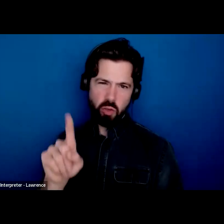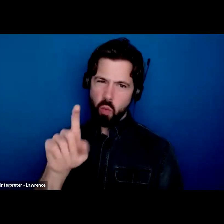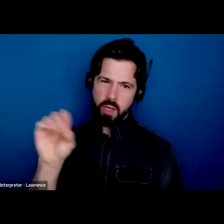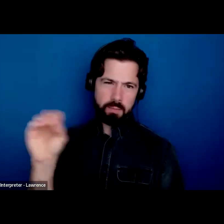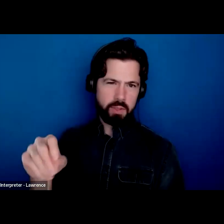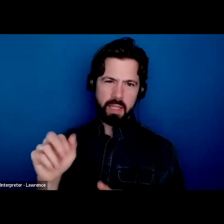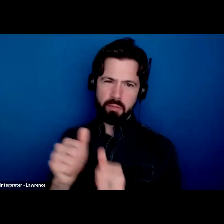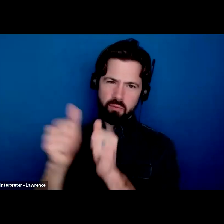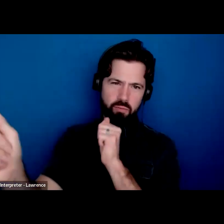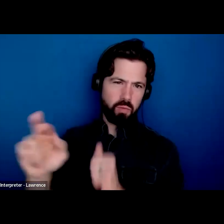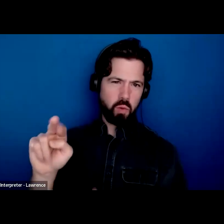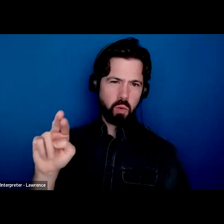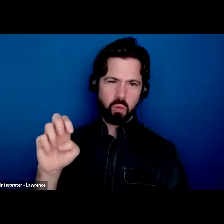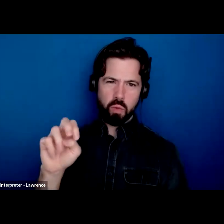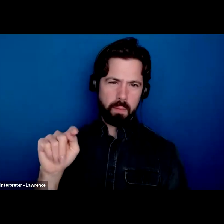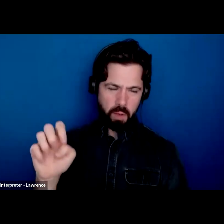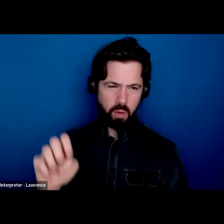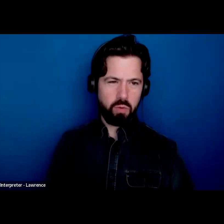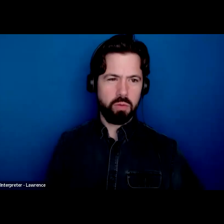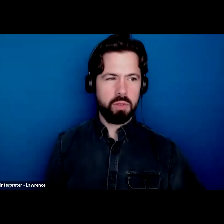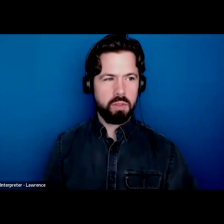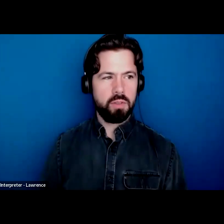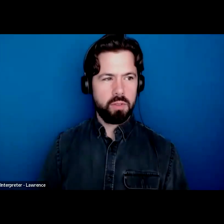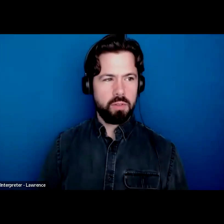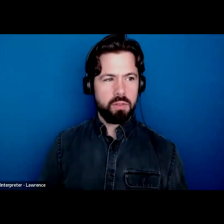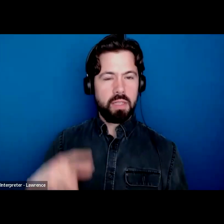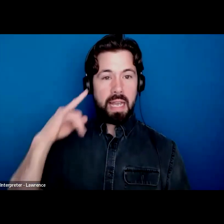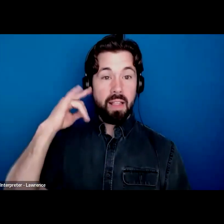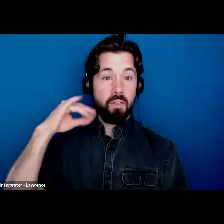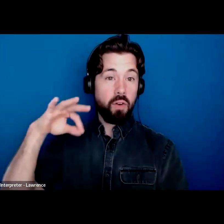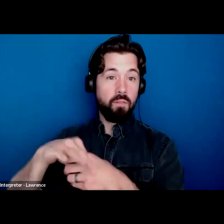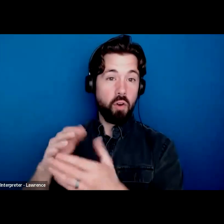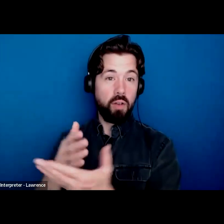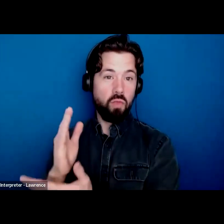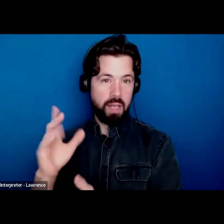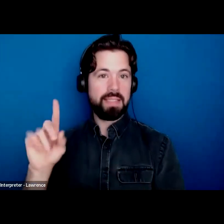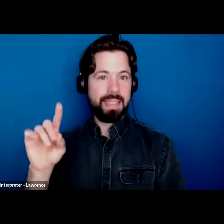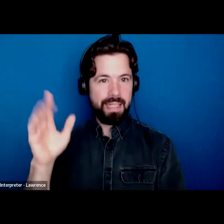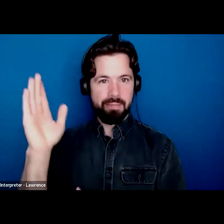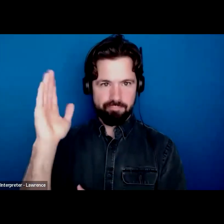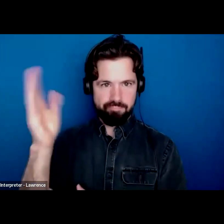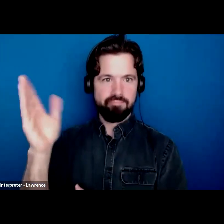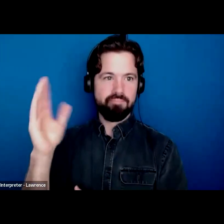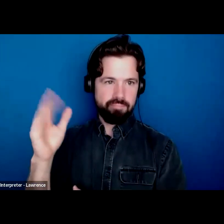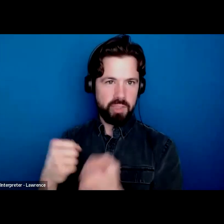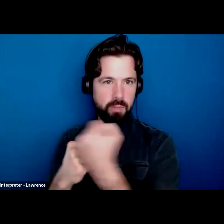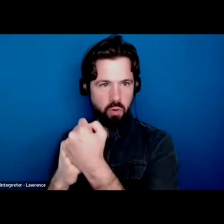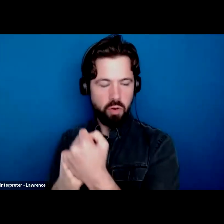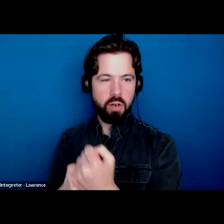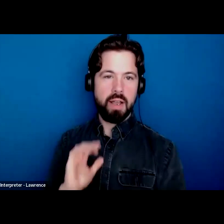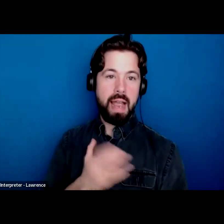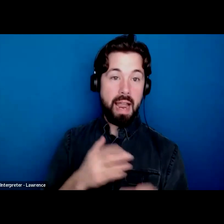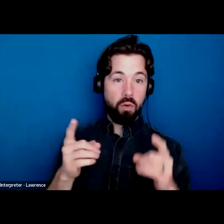provide that opportunity. Disability Rights California spoke very strongly about that. Our executive director, Lori Benalis, spoke about